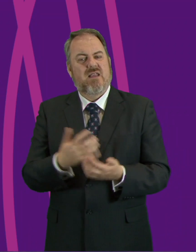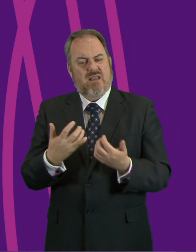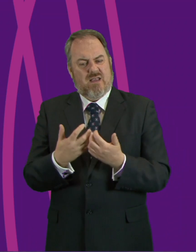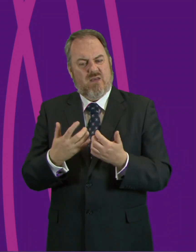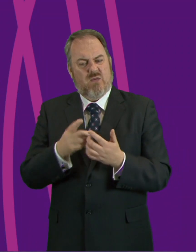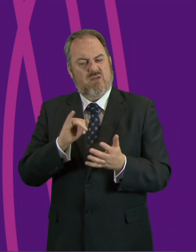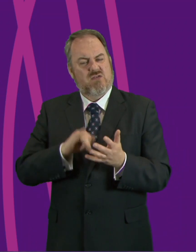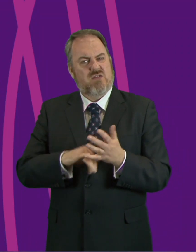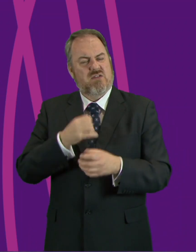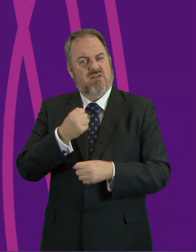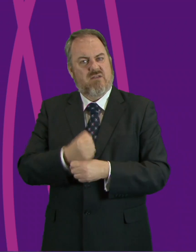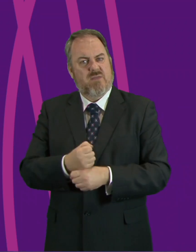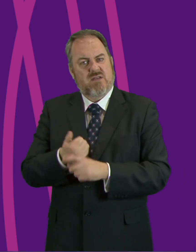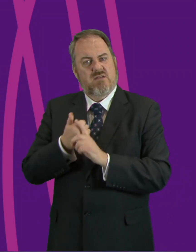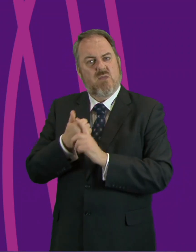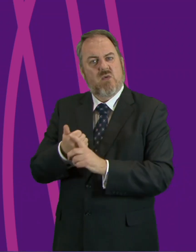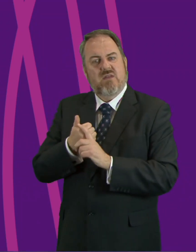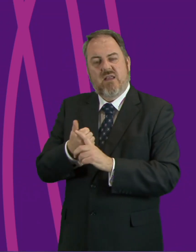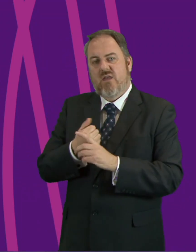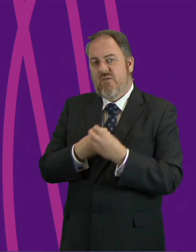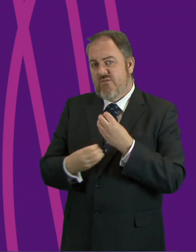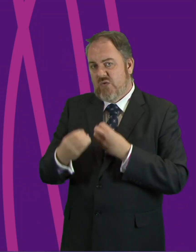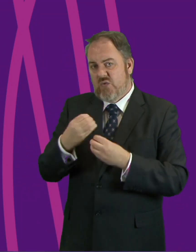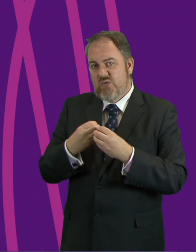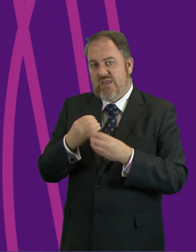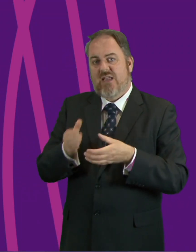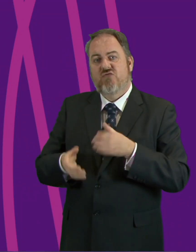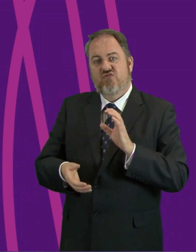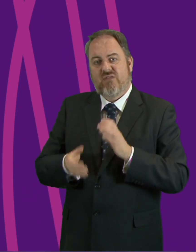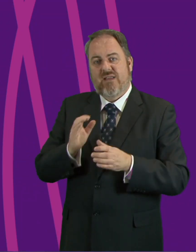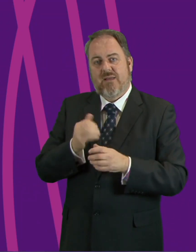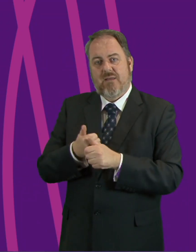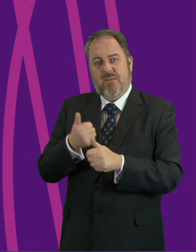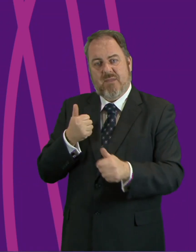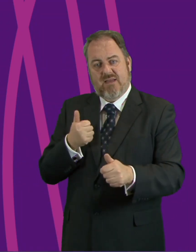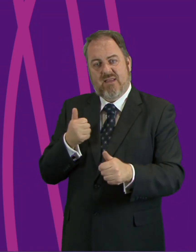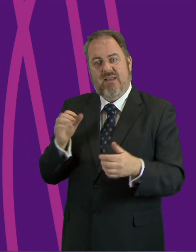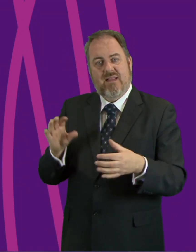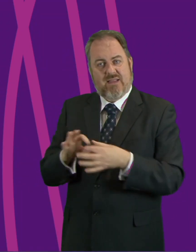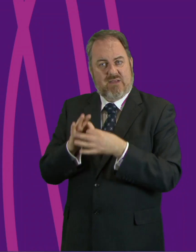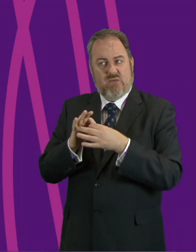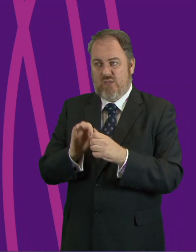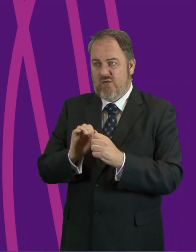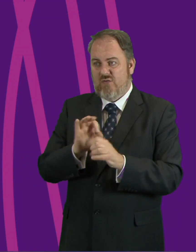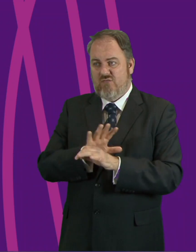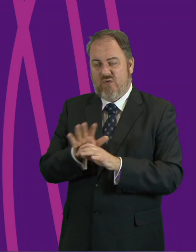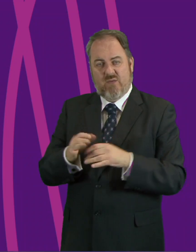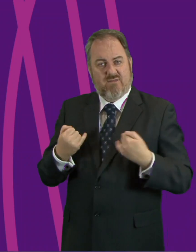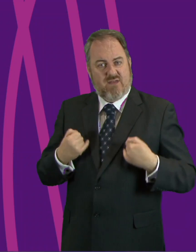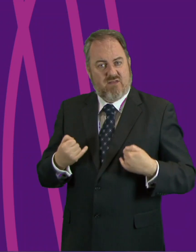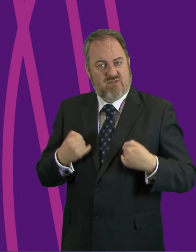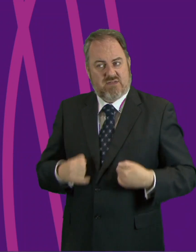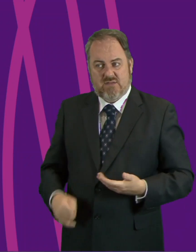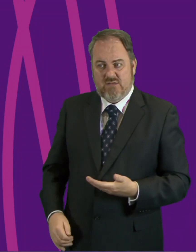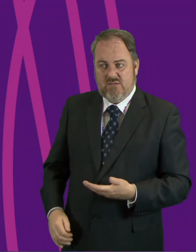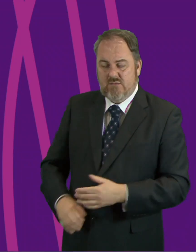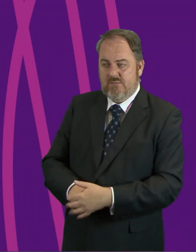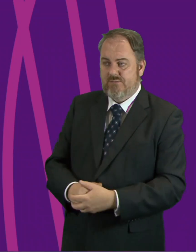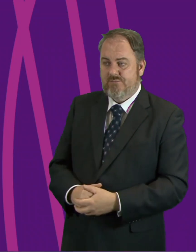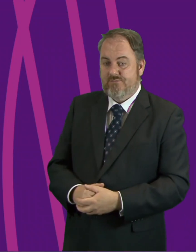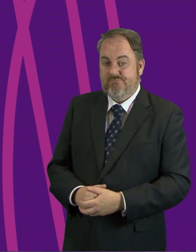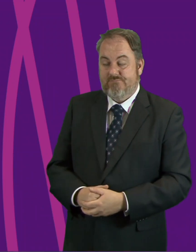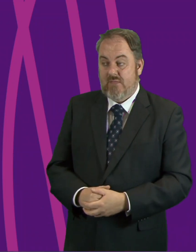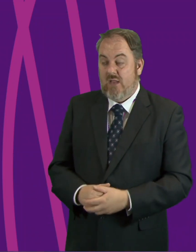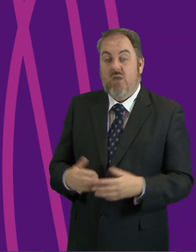is providing to Scotland's food and drink industry as part of the response to the COVID-19 pandemic. First Minister. We're